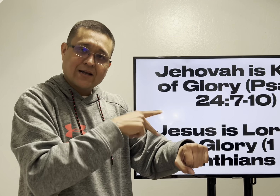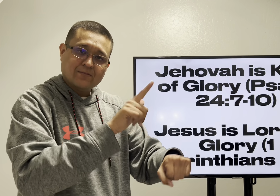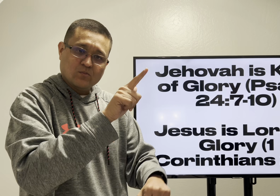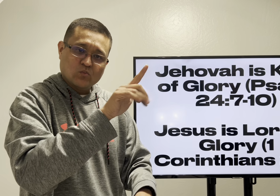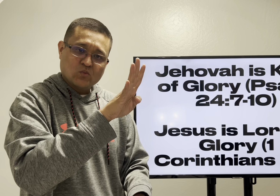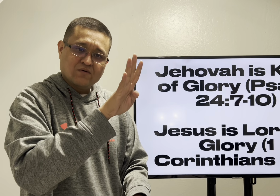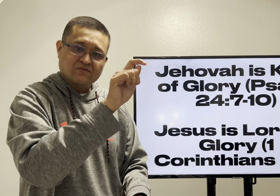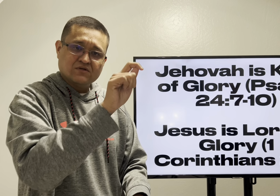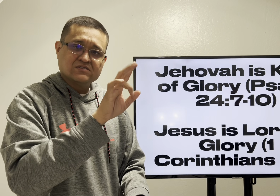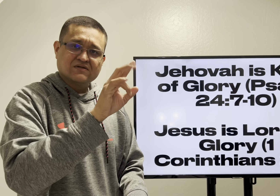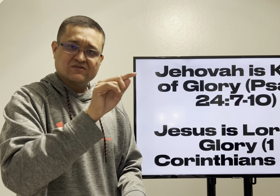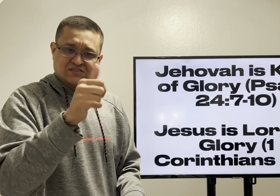Jehovah is King of glory.